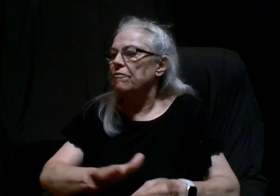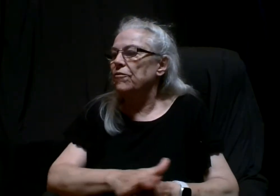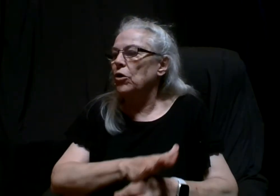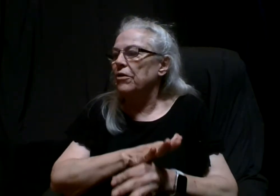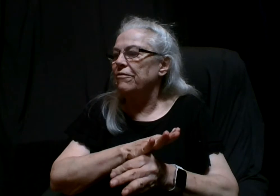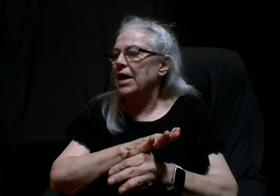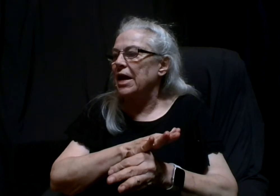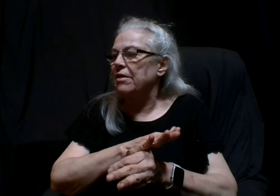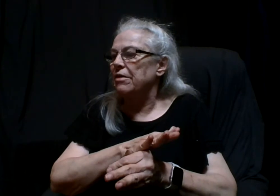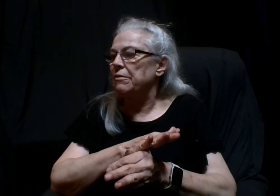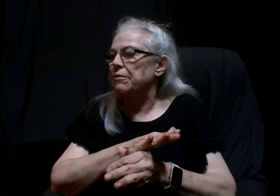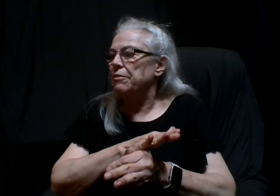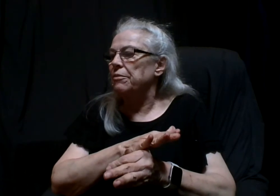full of faith.